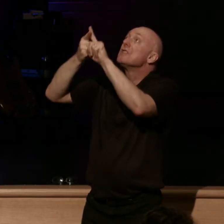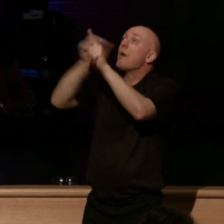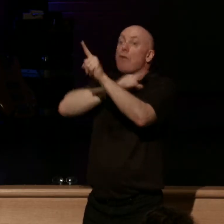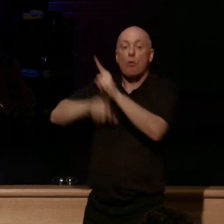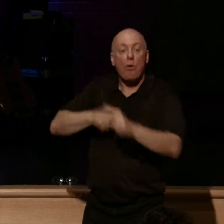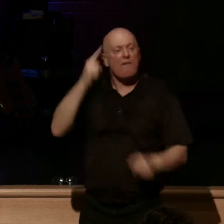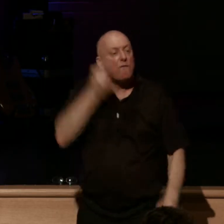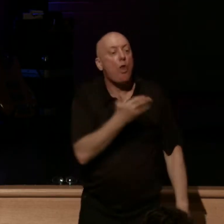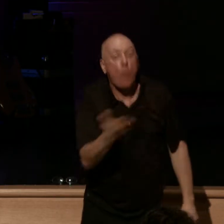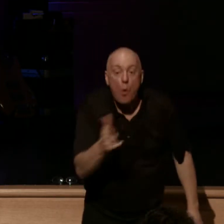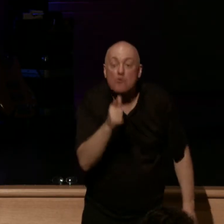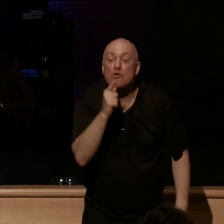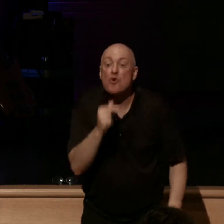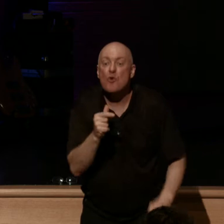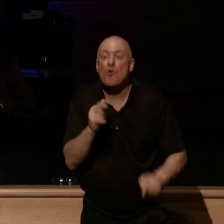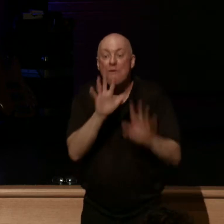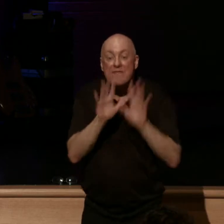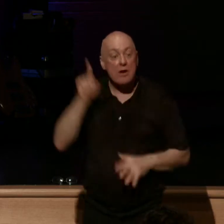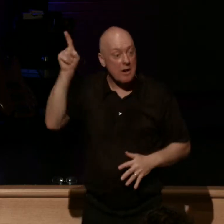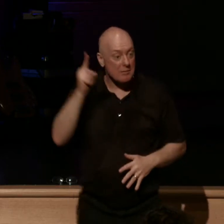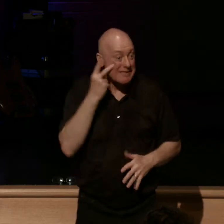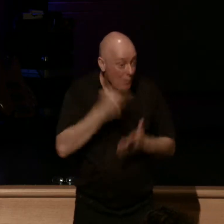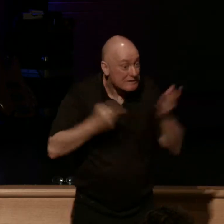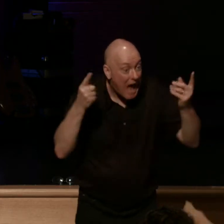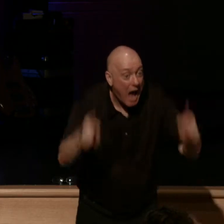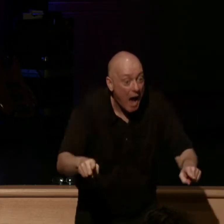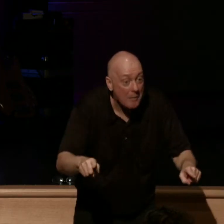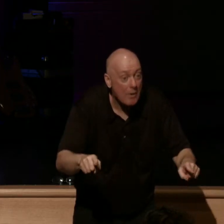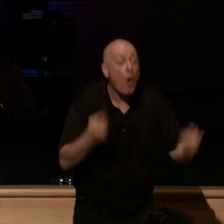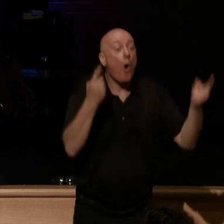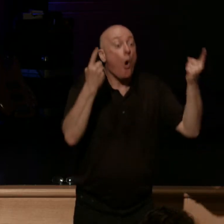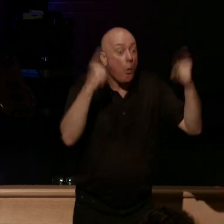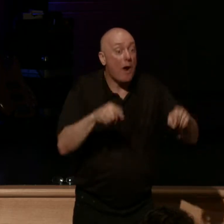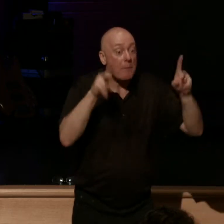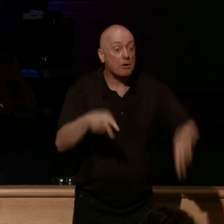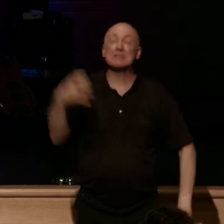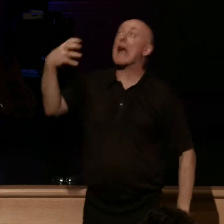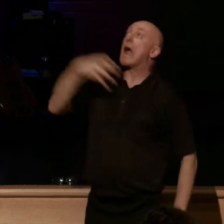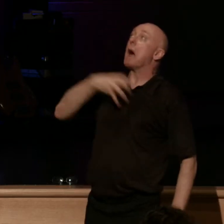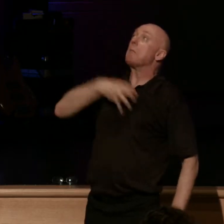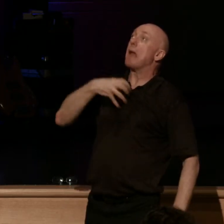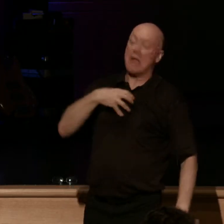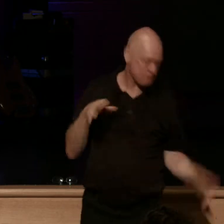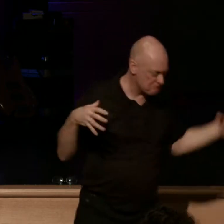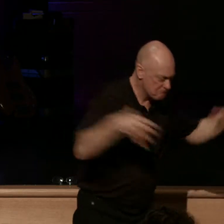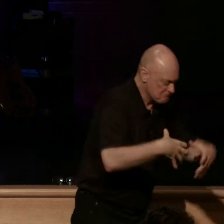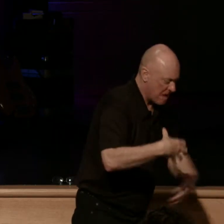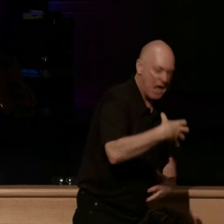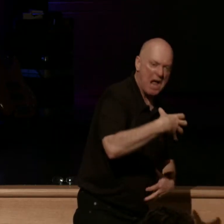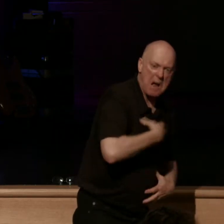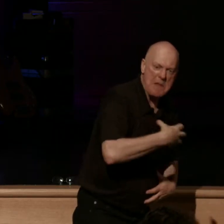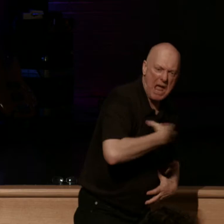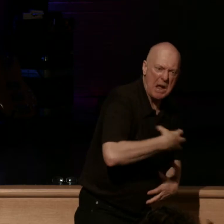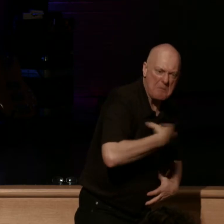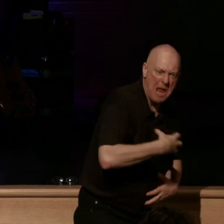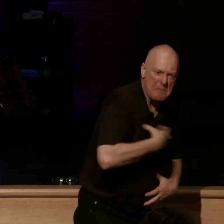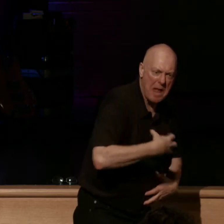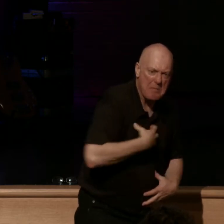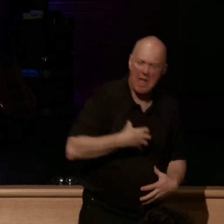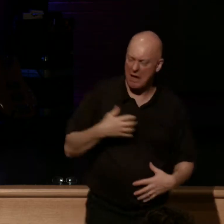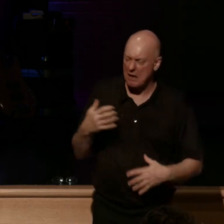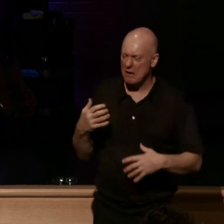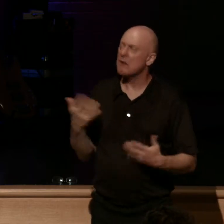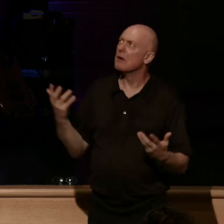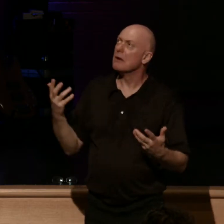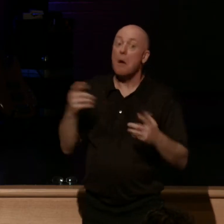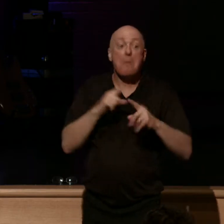who fear him. Do you see what's happening here? The complainers huddle together and they whine. But